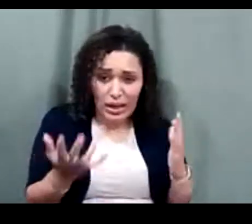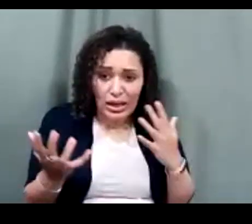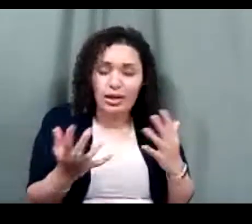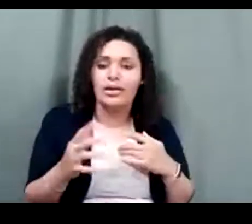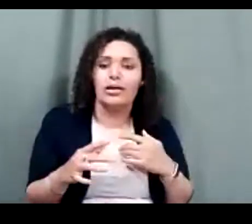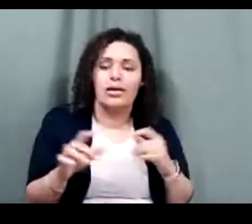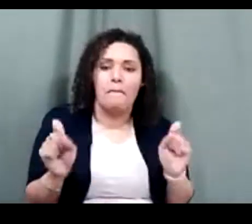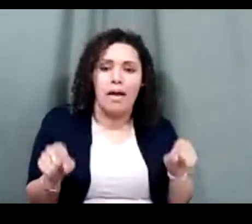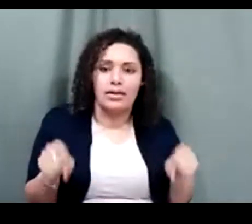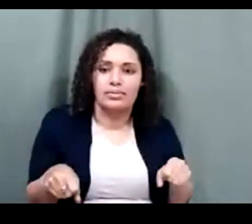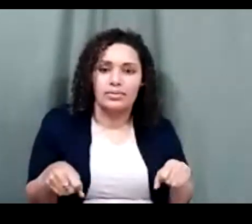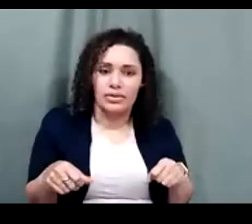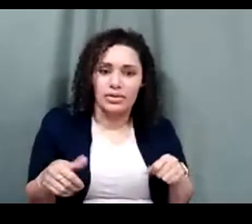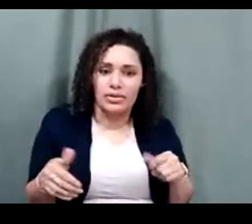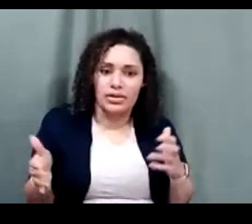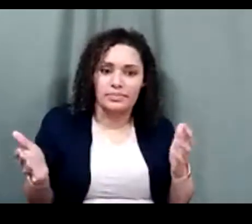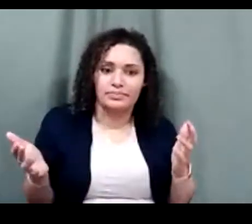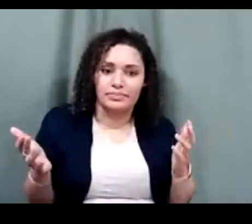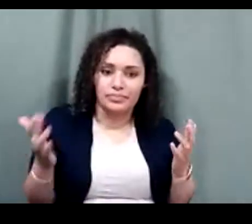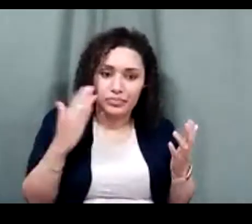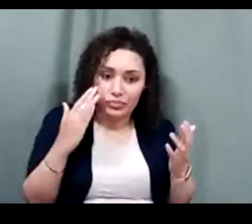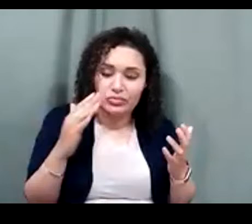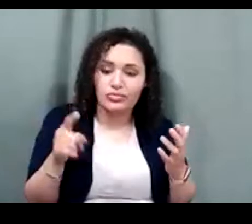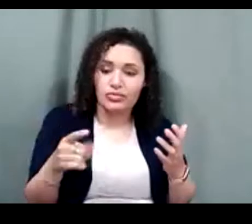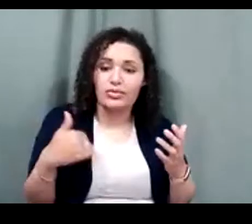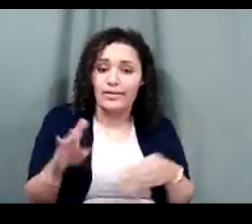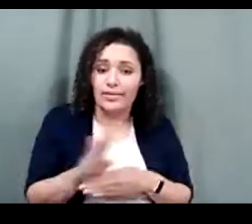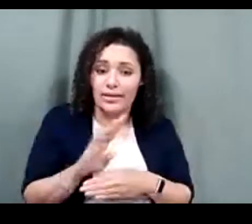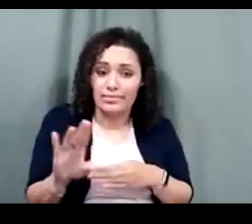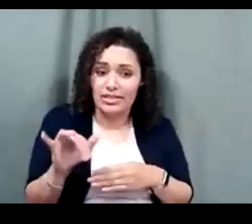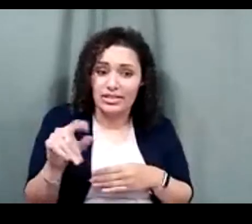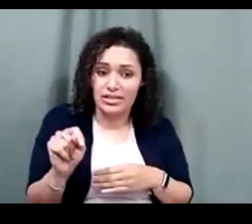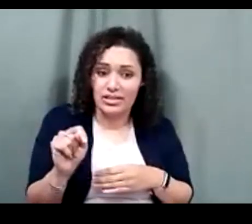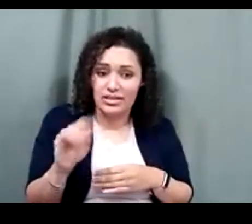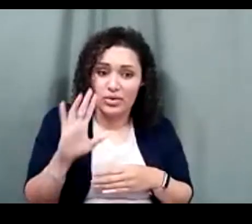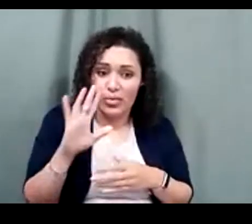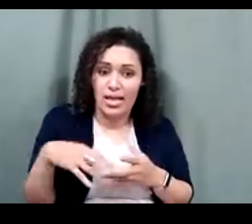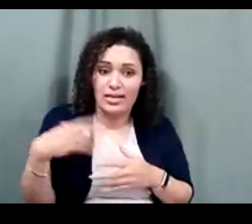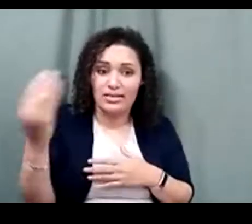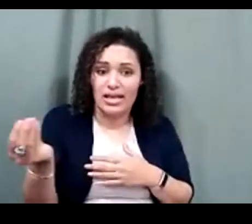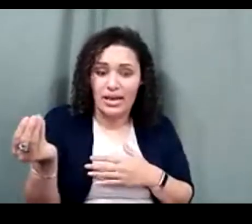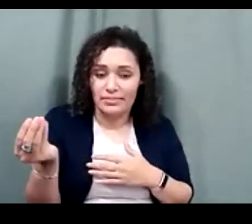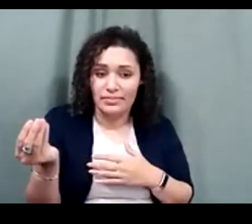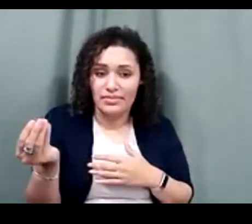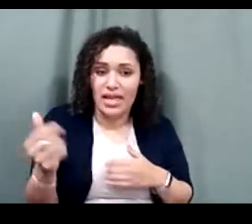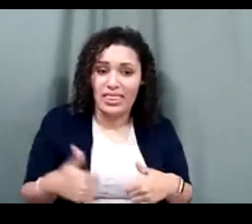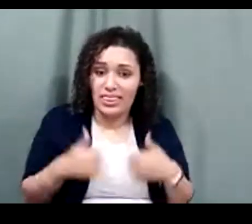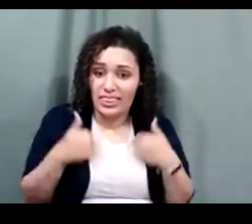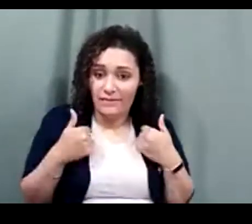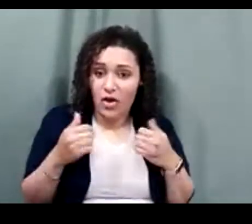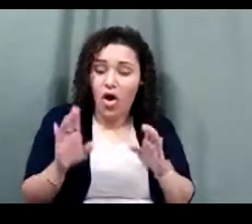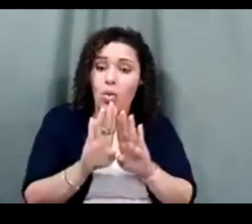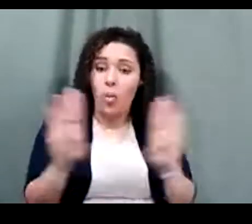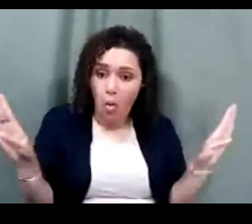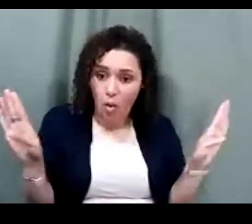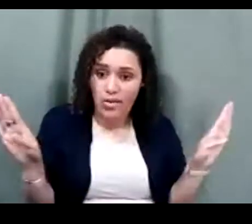quite possible, in fact, known that when you have a commercial yeast, it'll escape and live on the walls or on the equipment or on